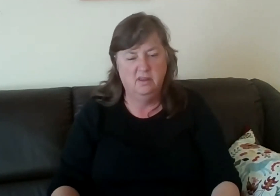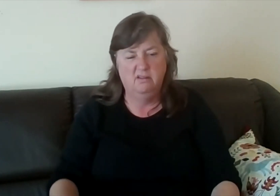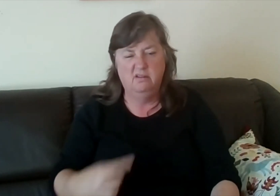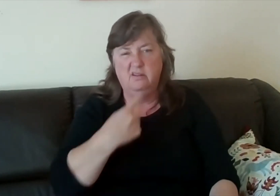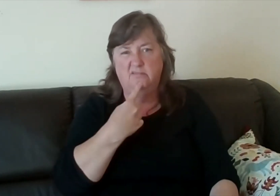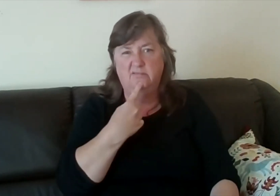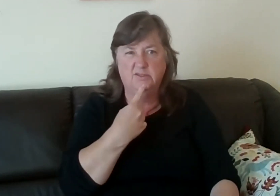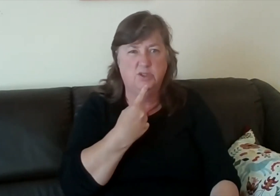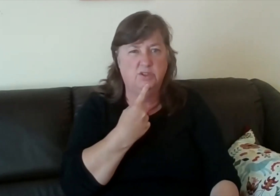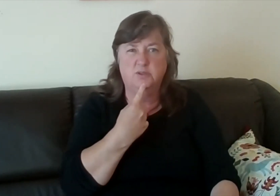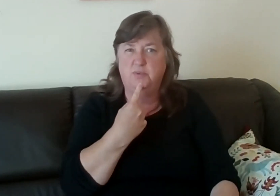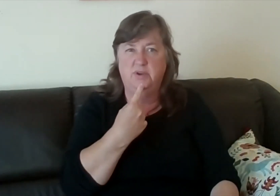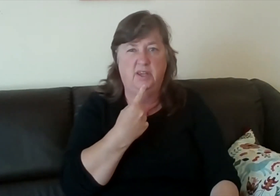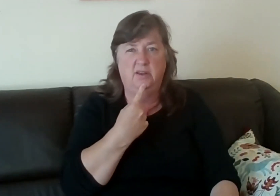Oh, so disappointing.